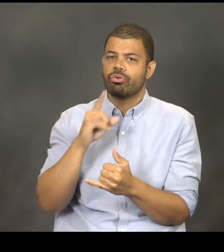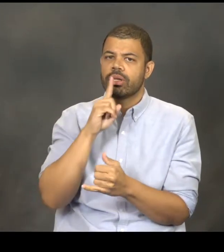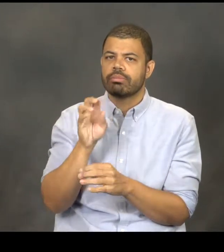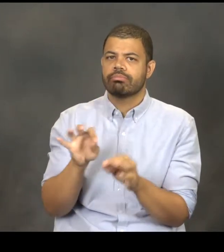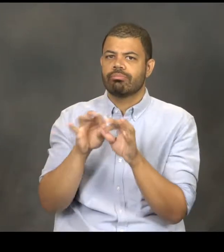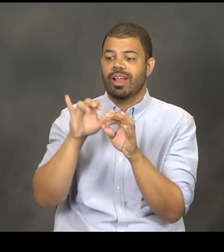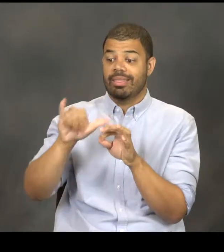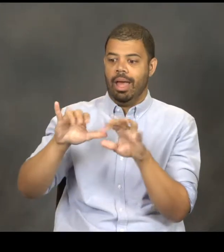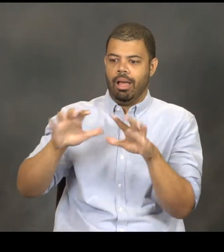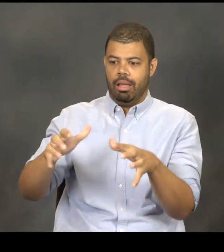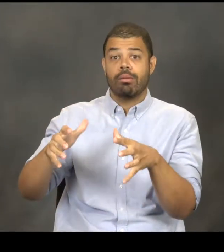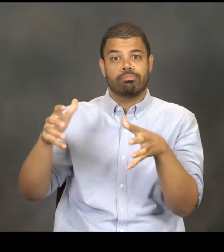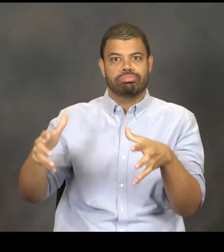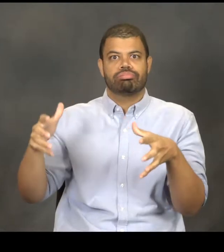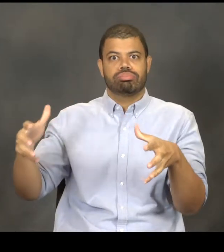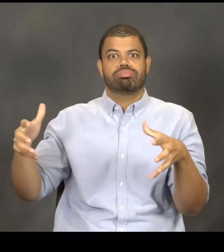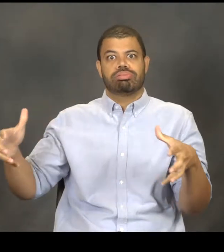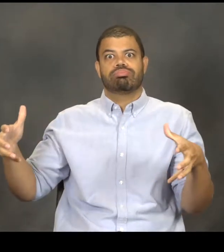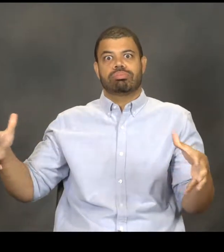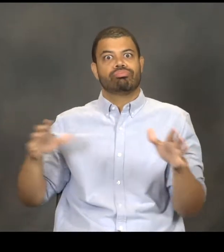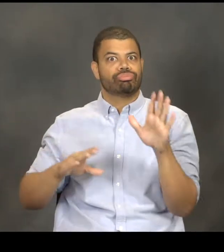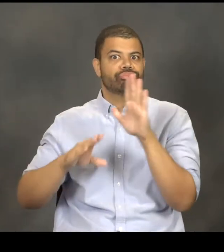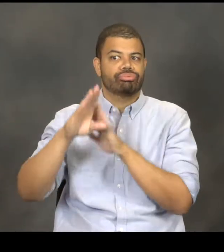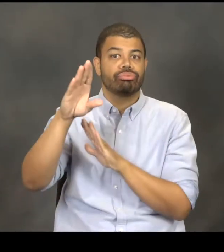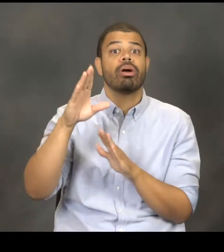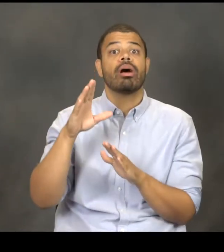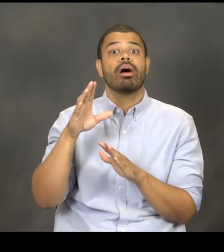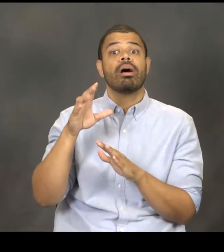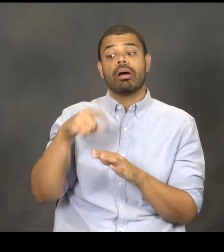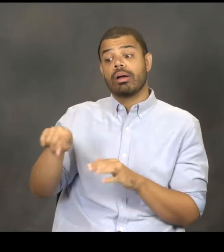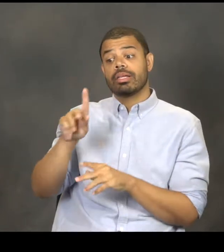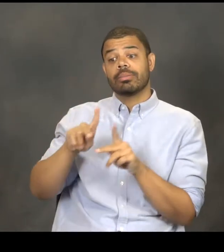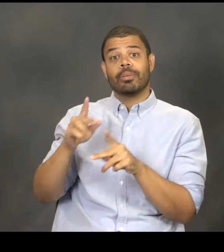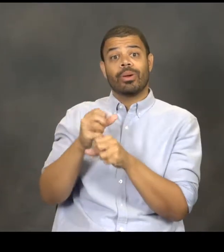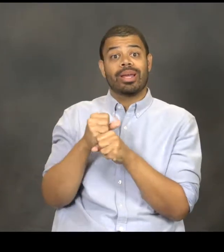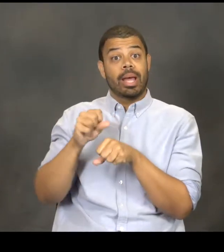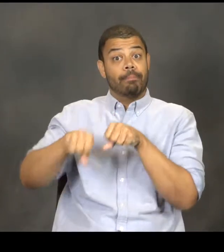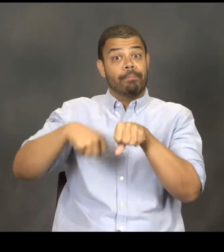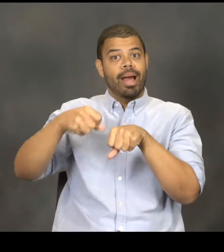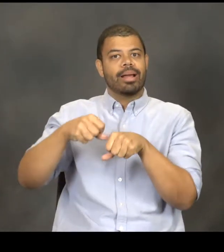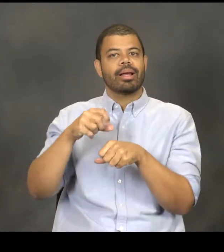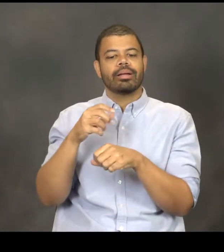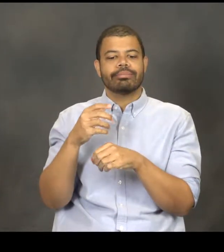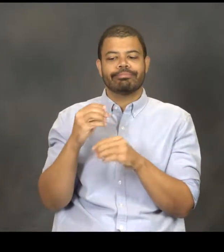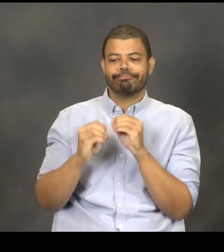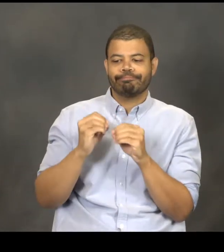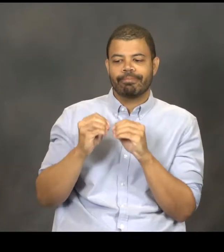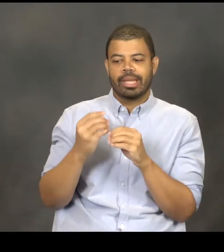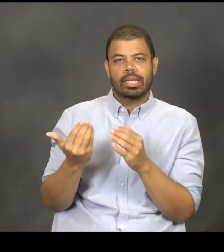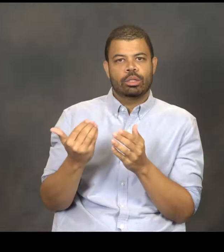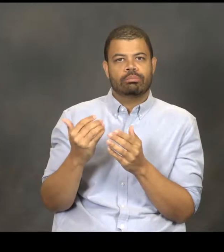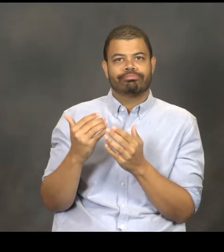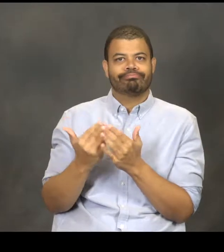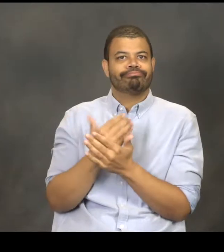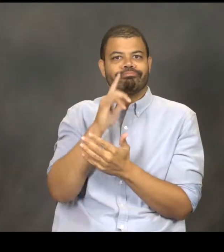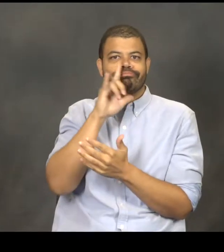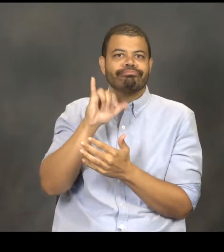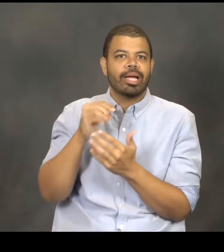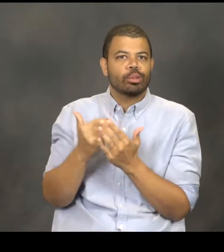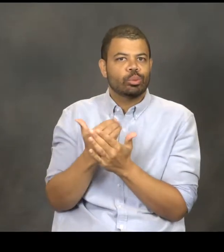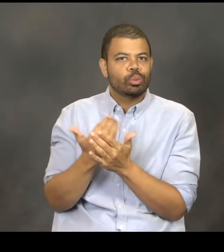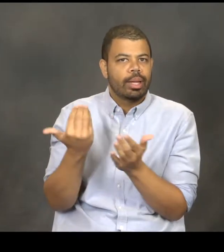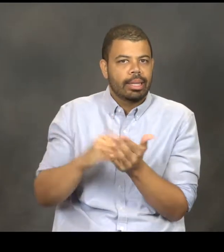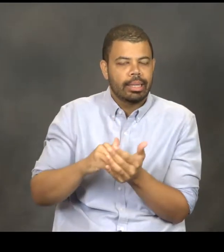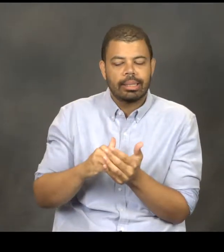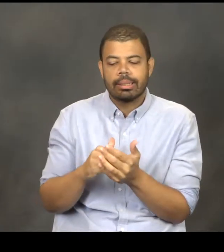cohort has grown exponentially. And these folks, you know, they get a refurbished bike. And really sometimes that's